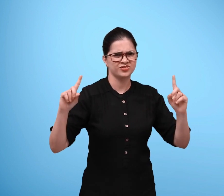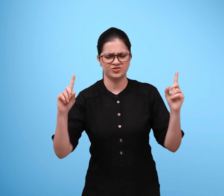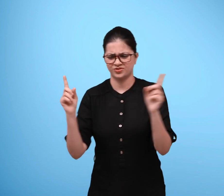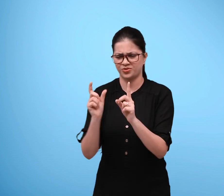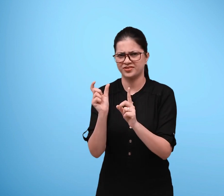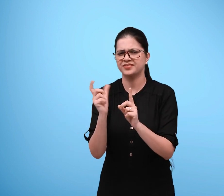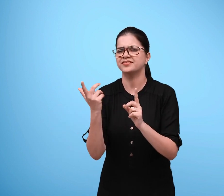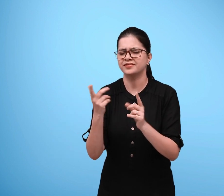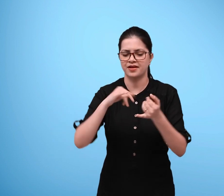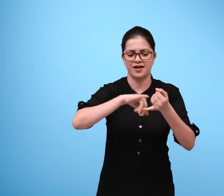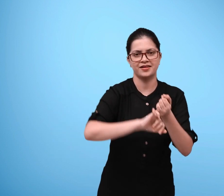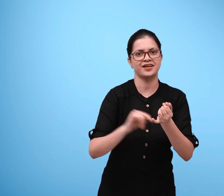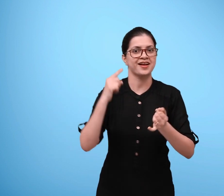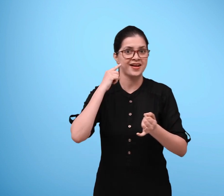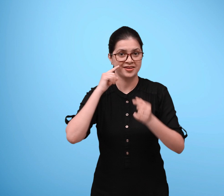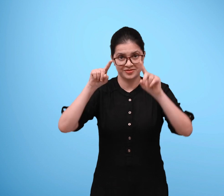SI units.